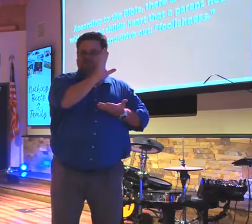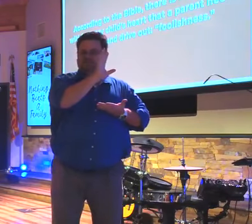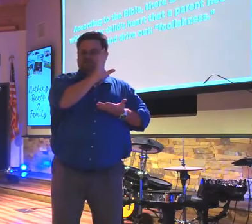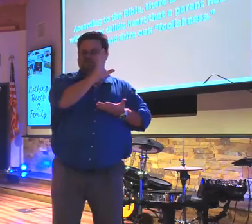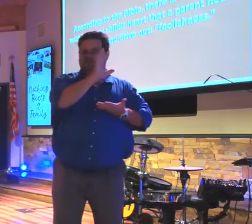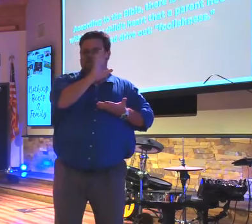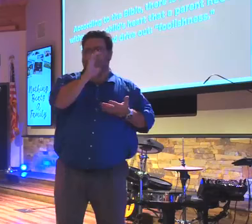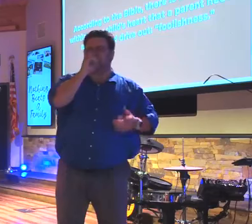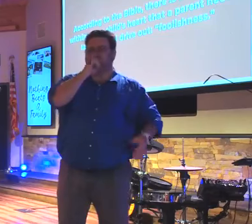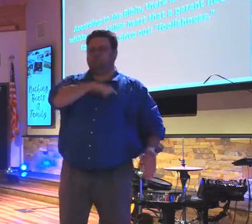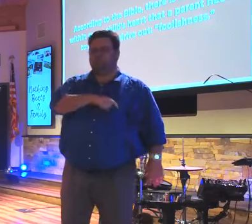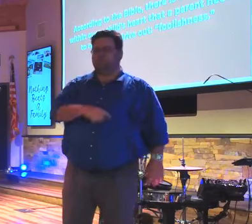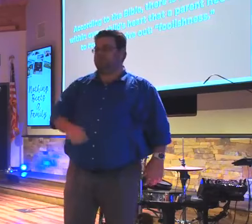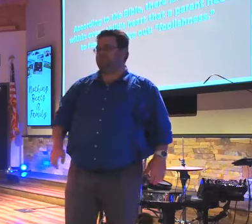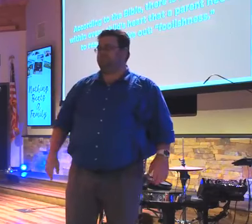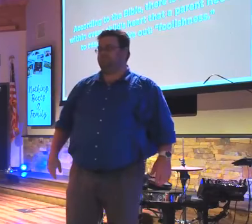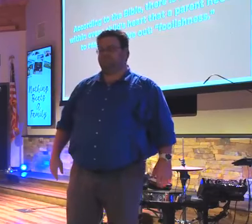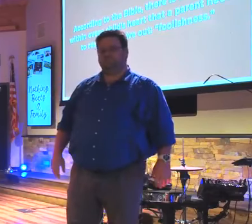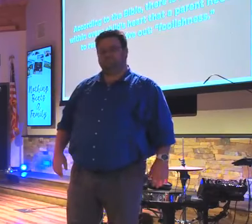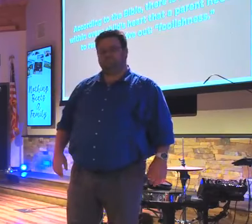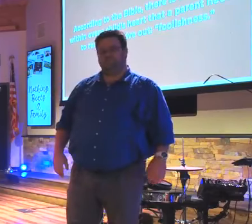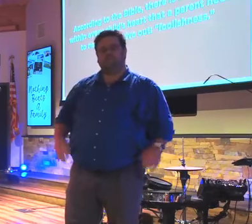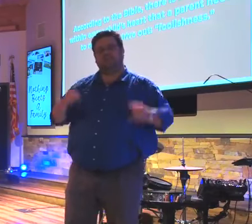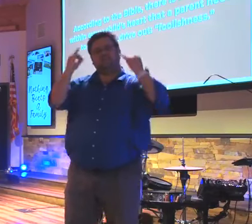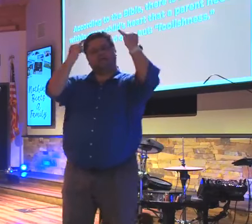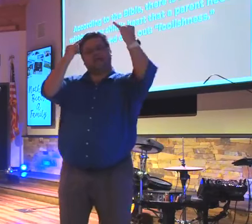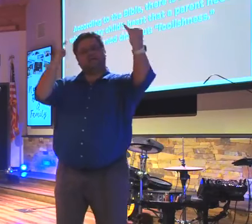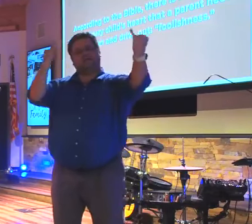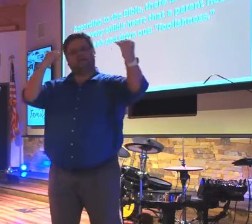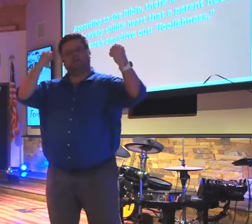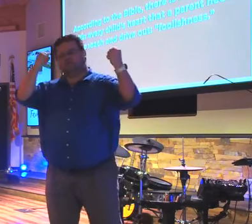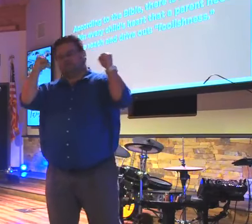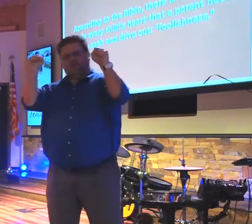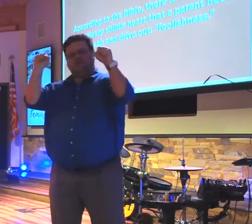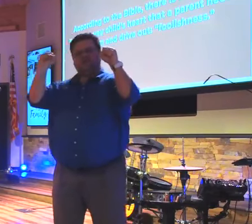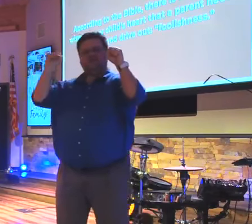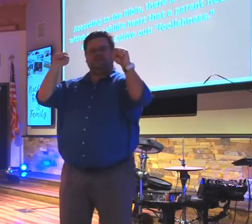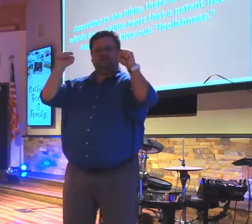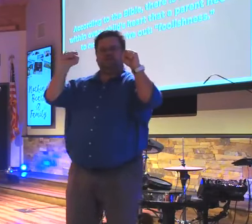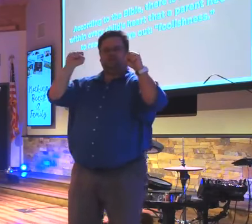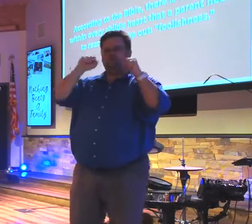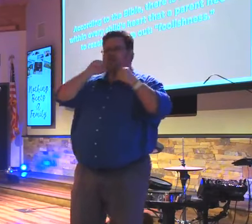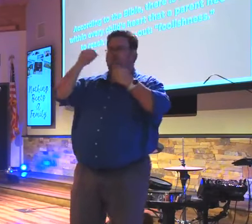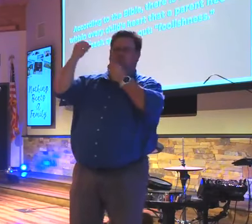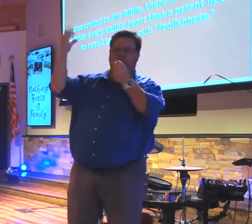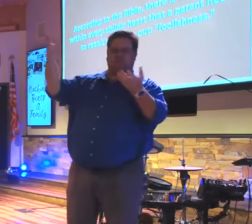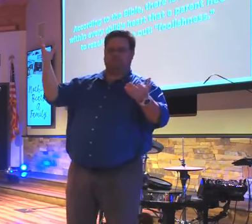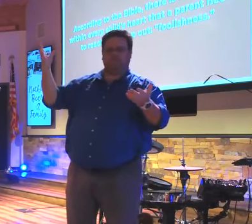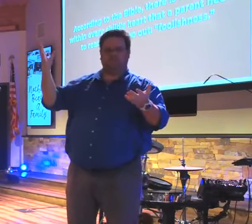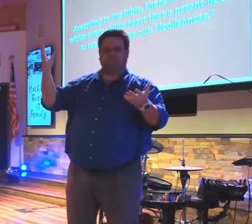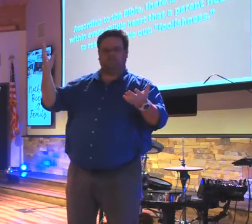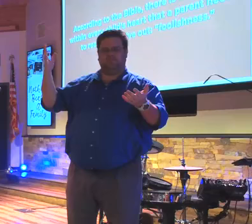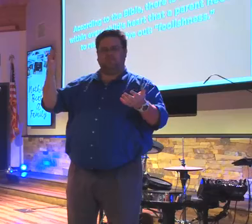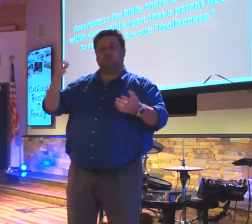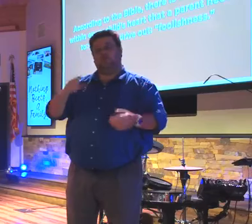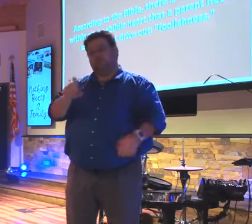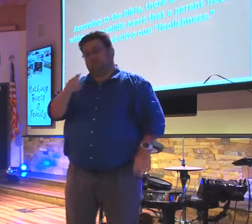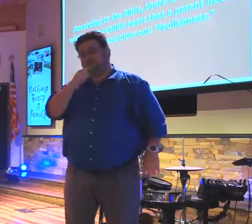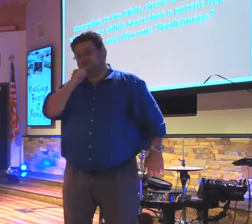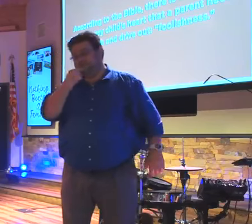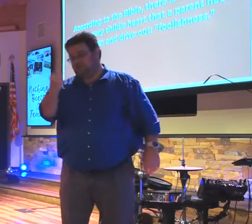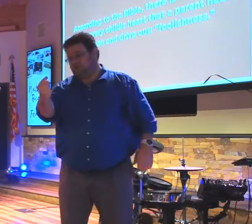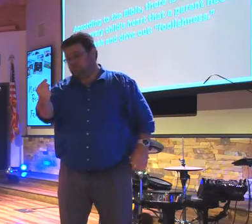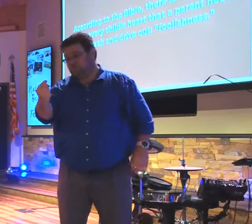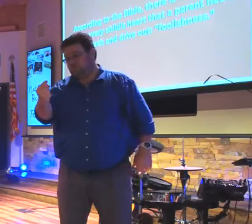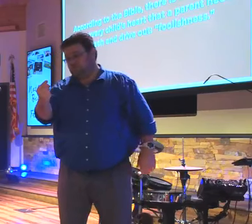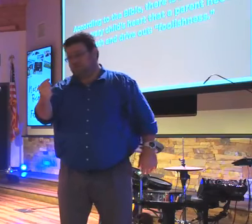is foolishness. And that carries the idea of stubbornness, self-will, disobedience. Can I just say this to you? There